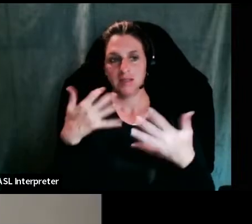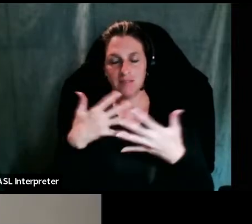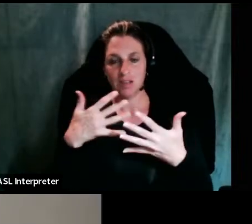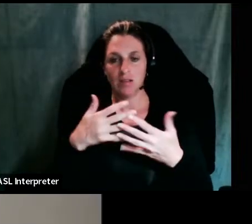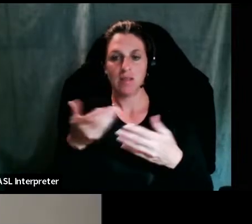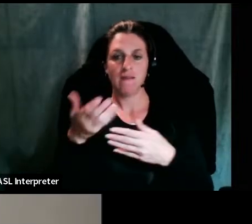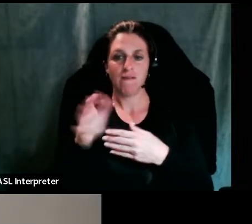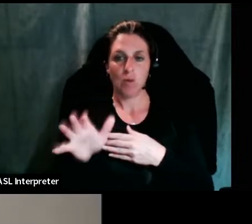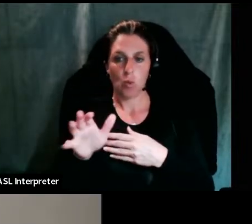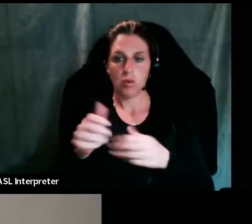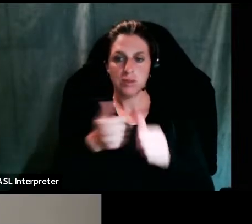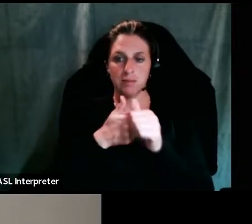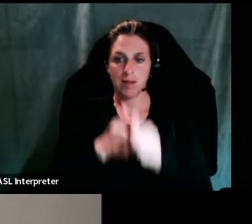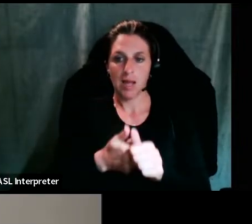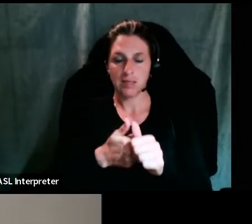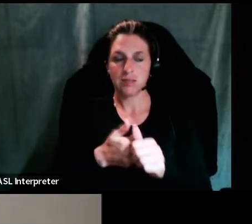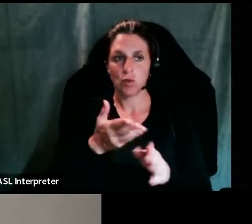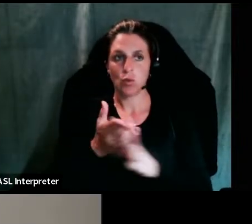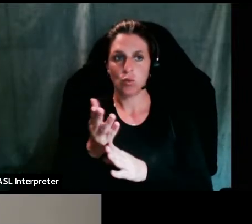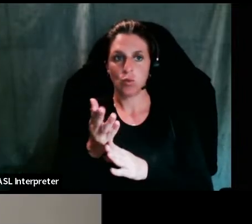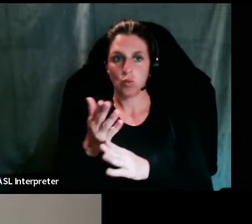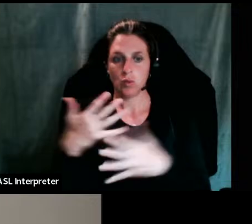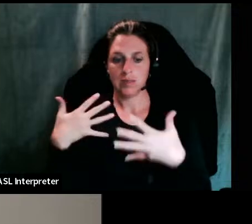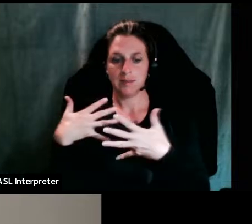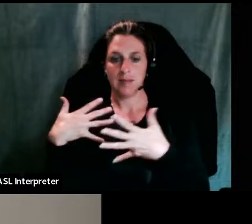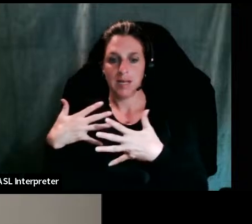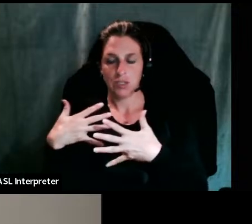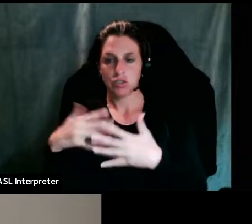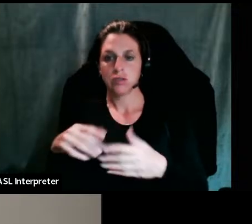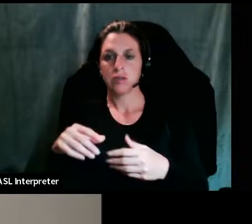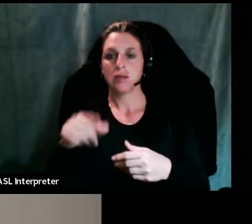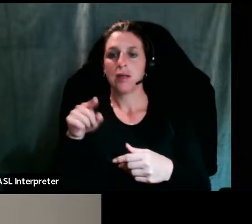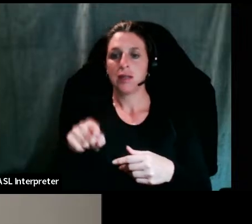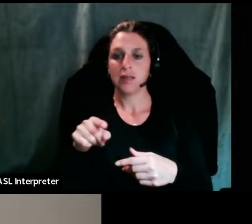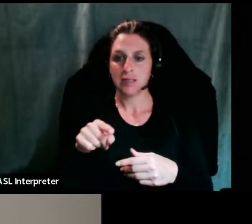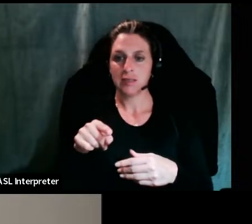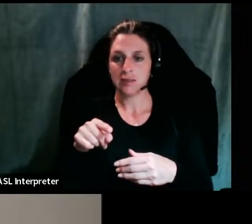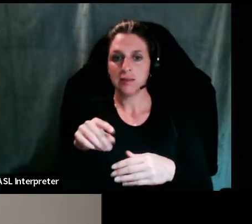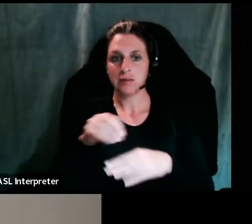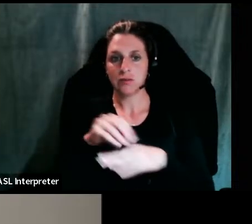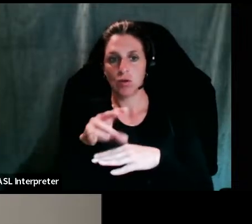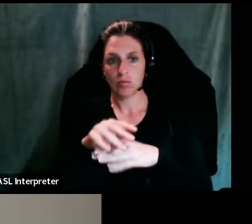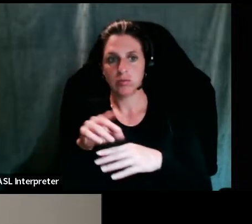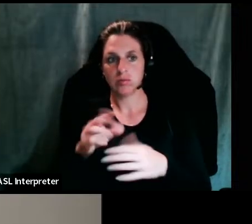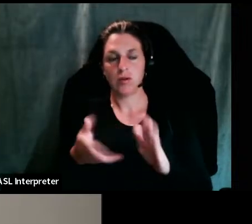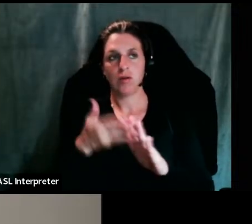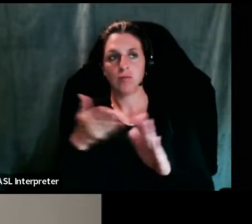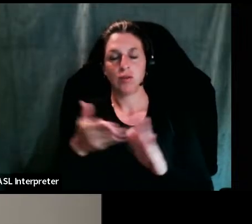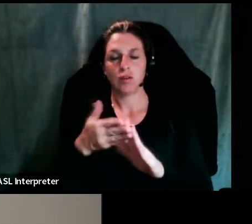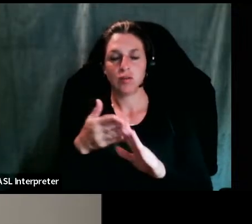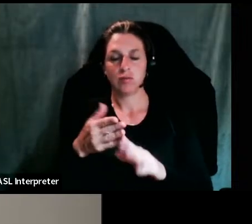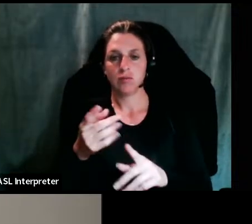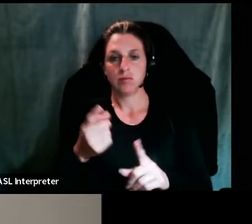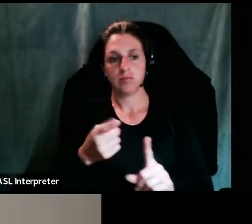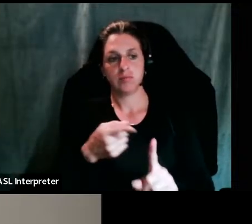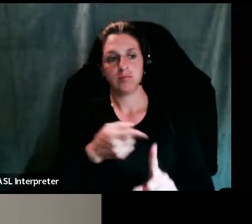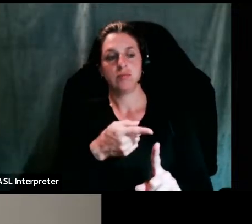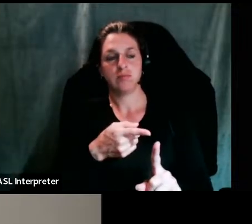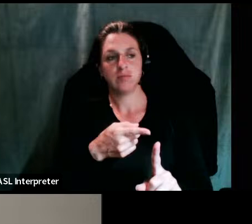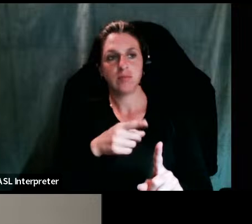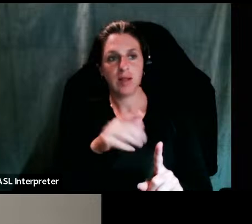compliance through intimidation? These consultants operate in a single-story framework of anti-racism